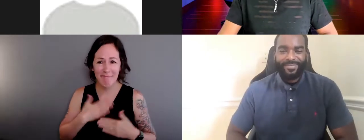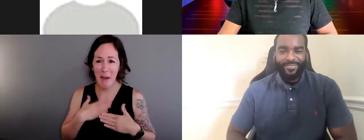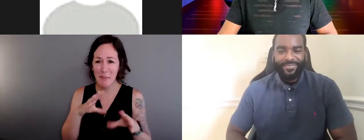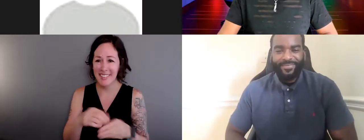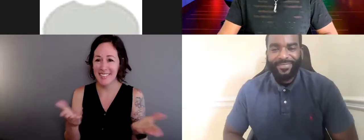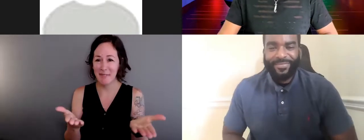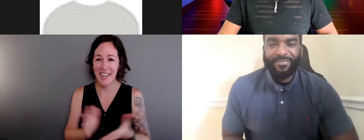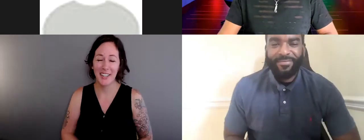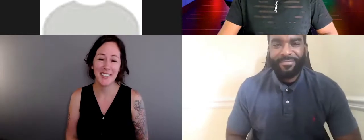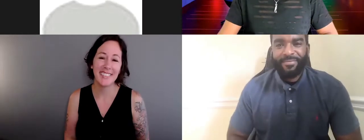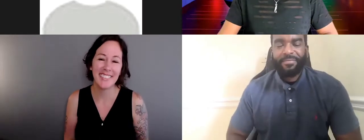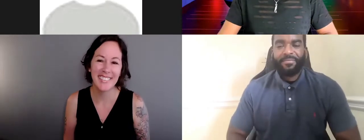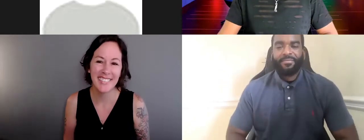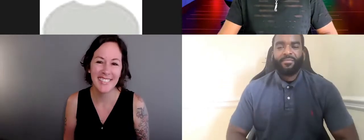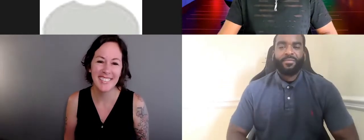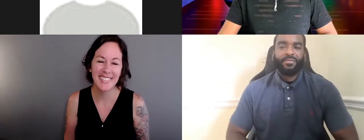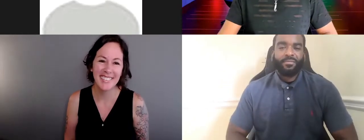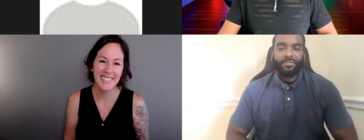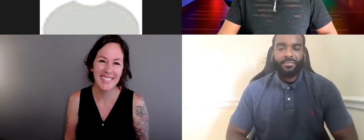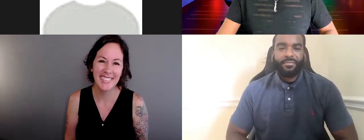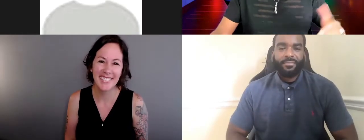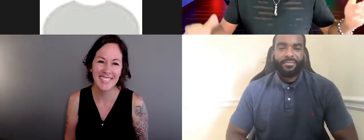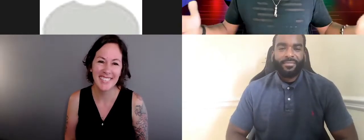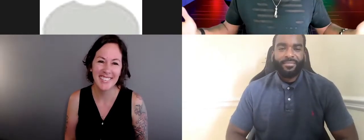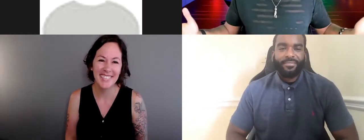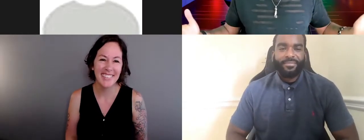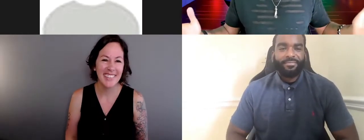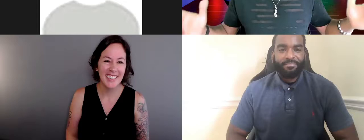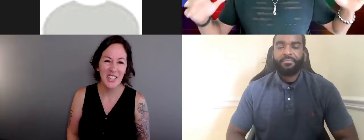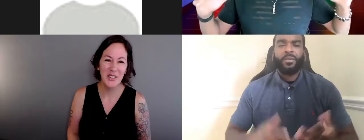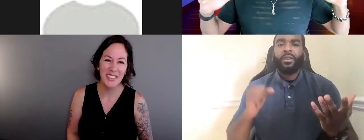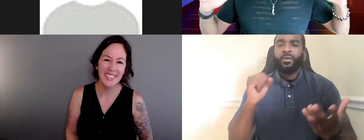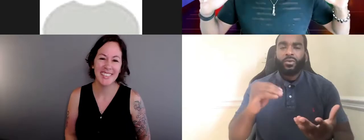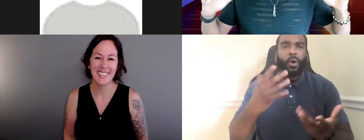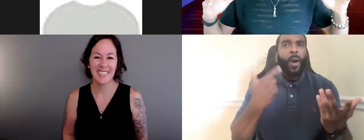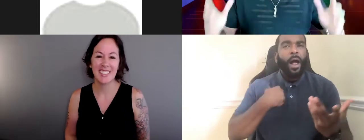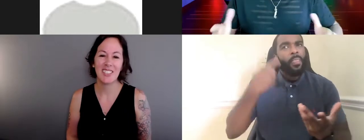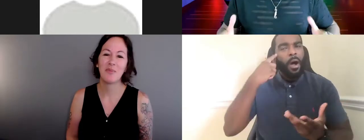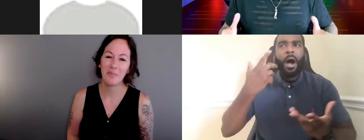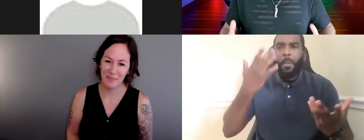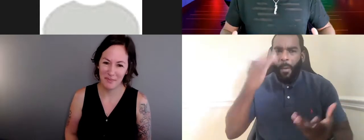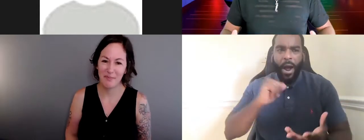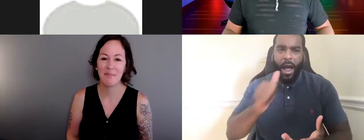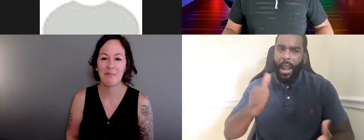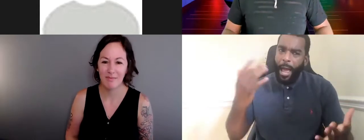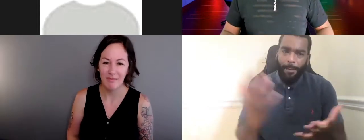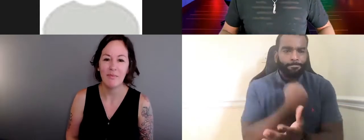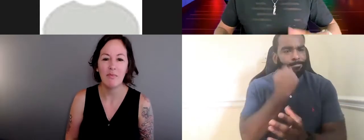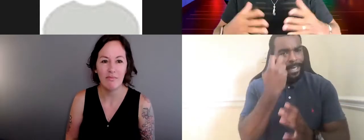Oh, thank you so much. I'm happy to be here. So I figured let's just dive right into